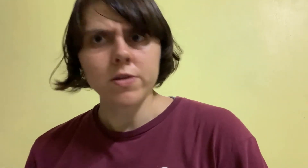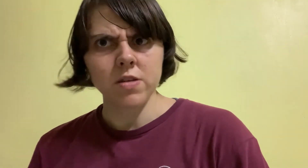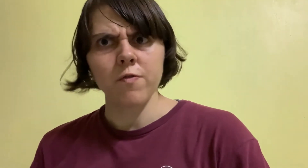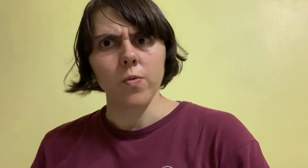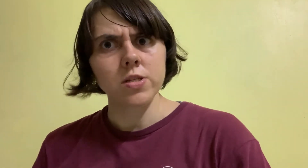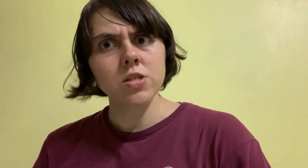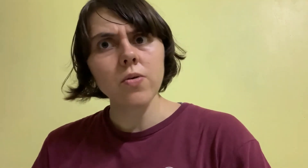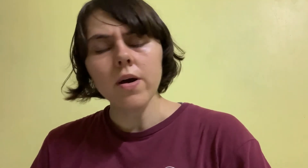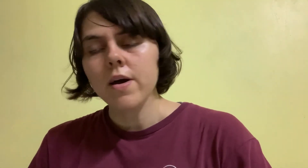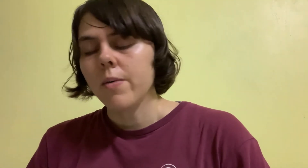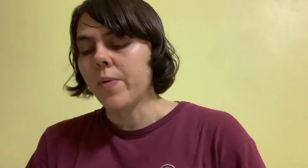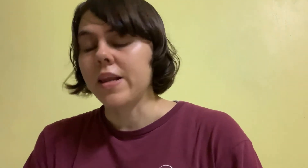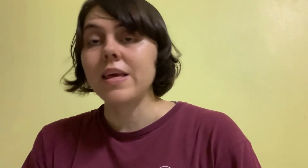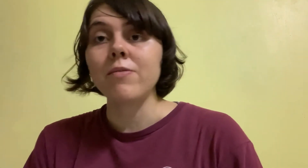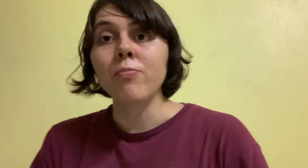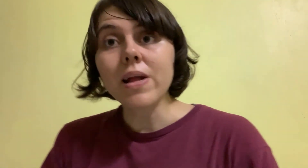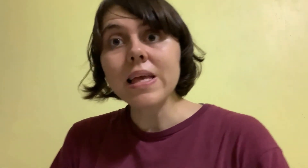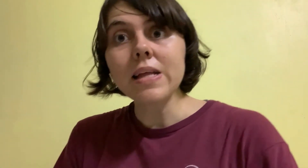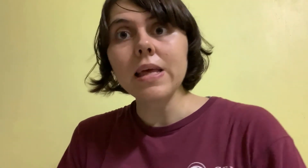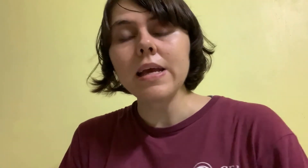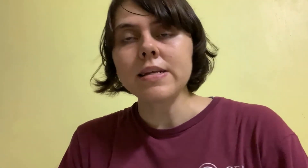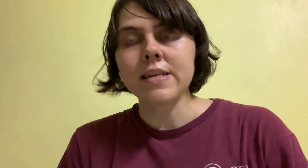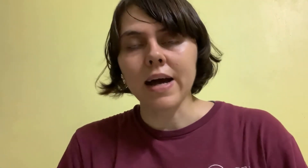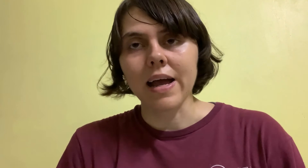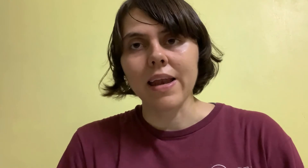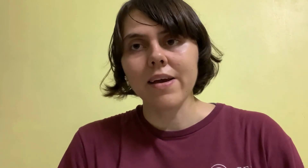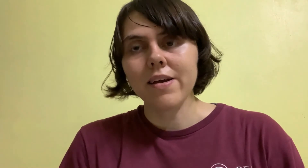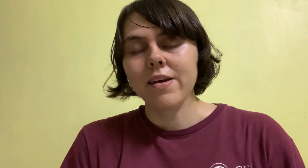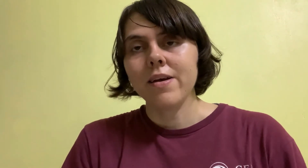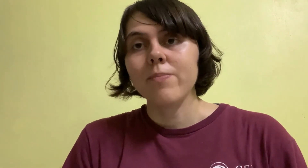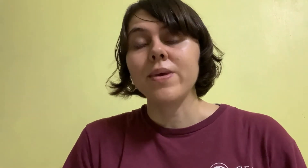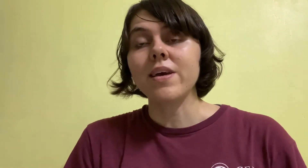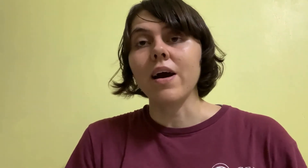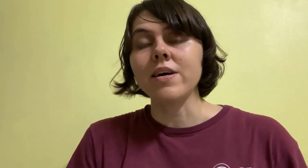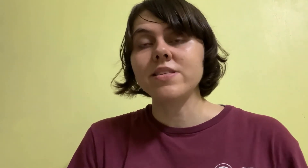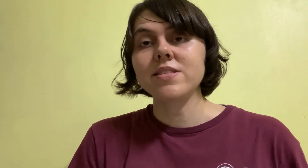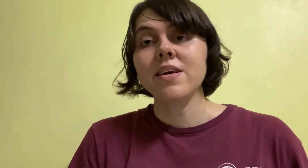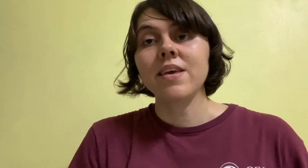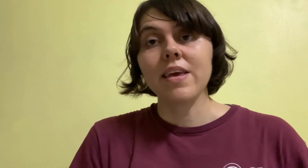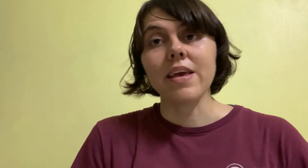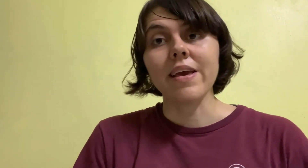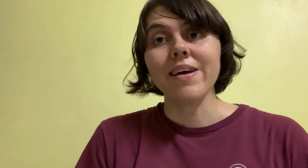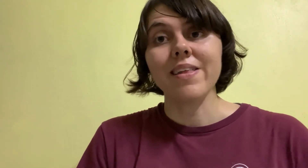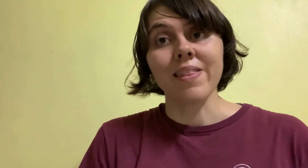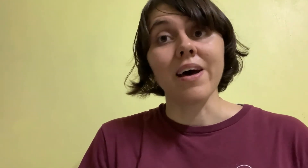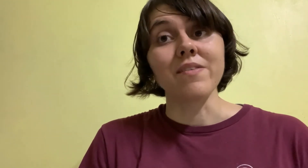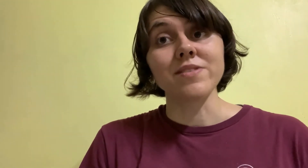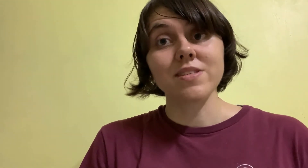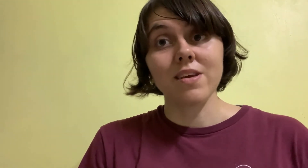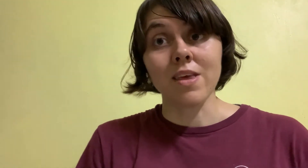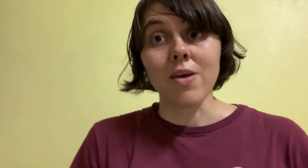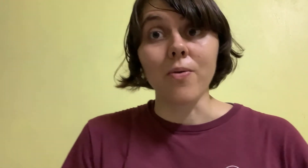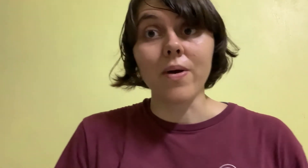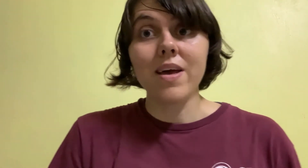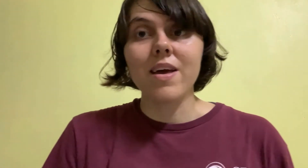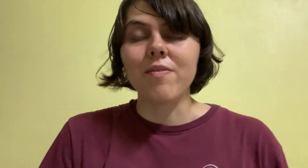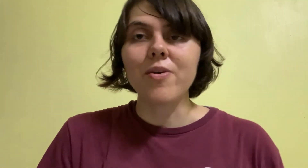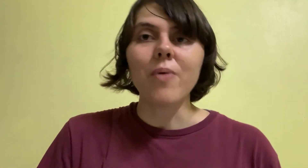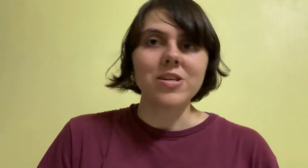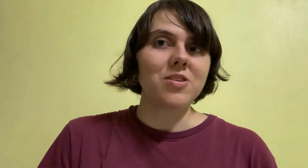wasn't forced to. But he willingly died because he loves you. If you watched our